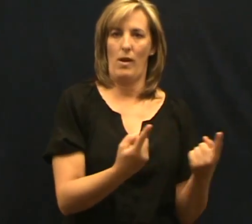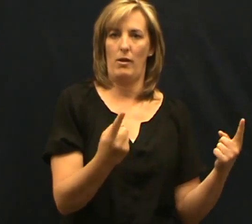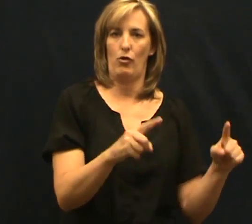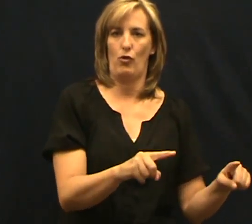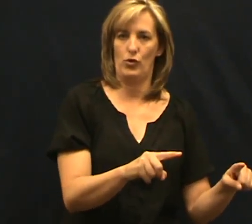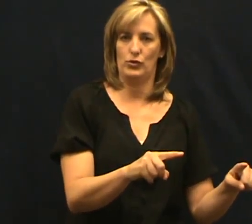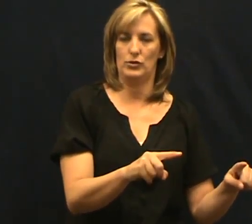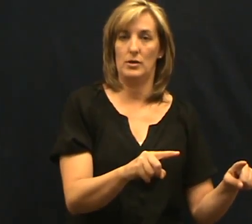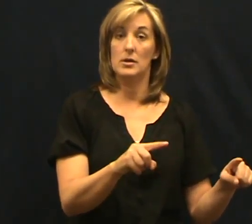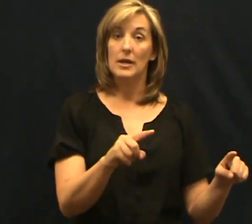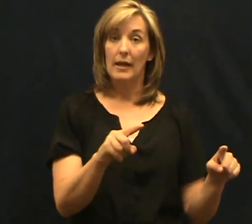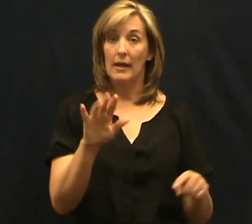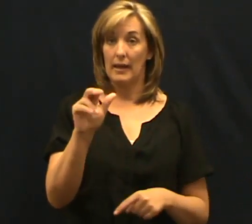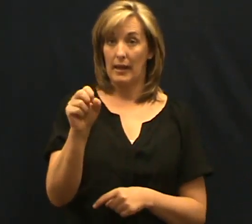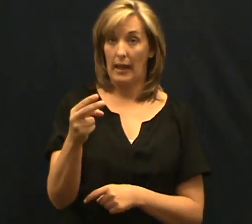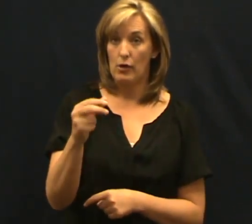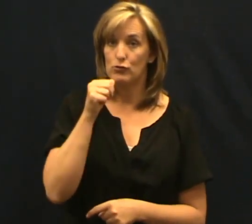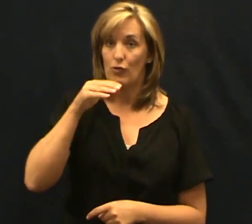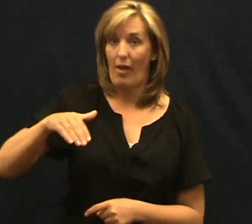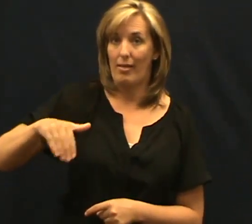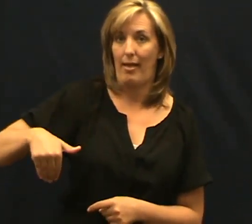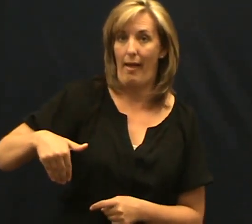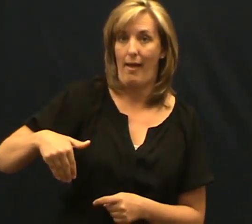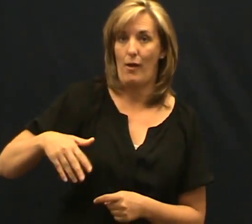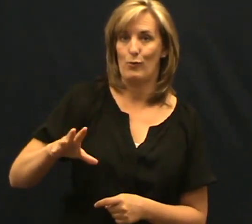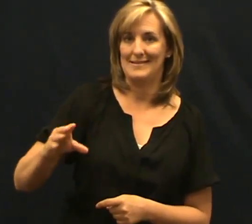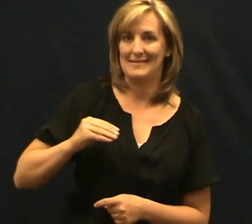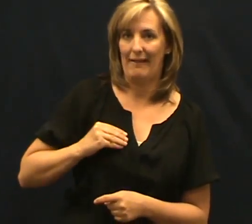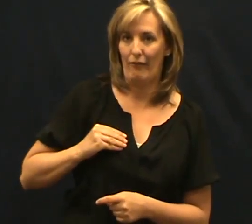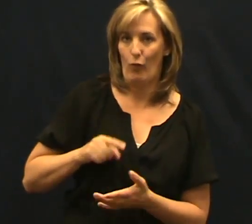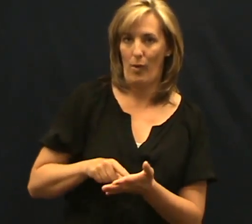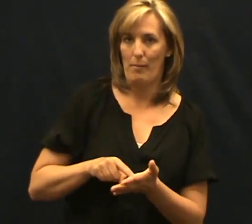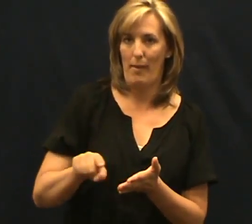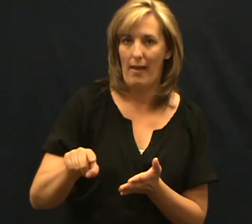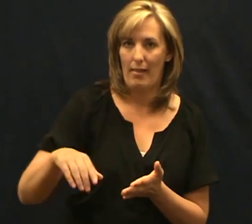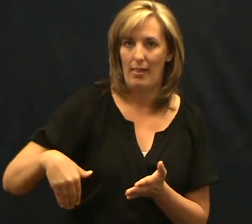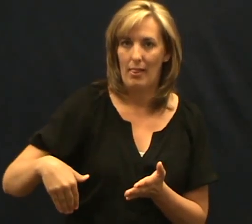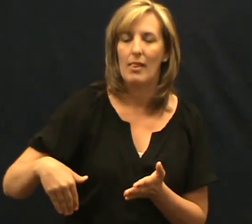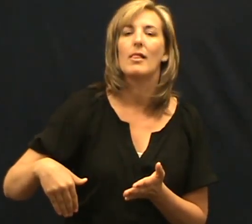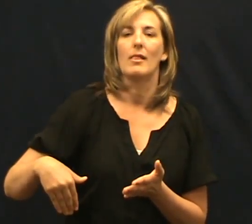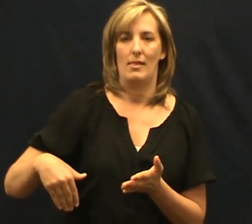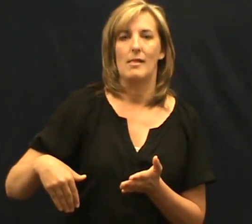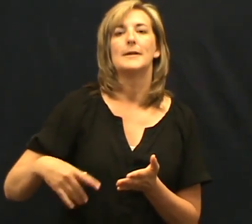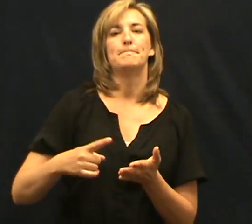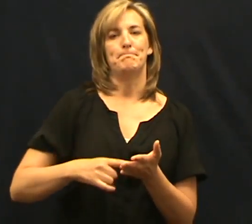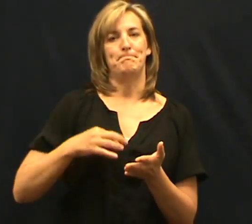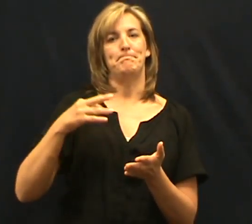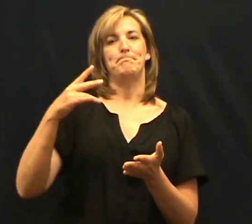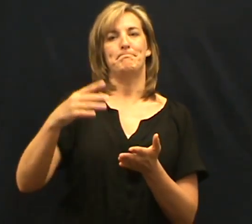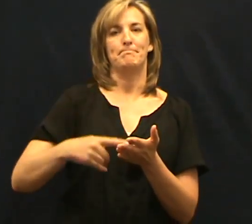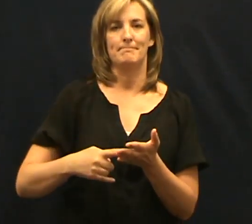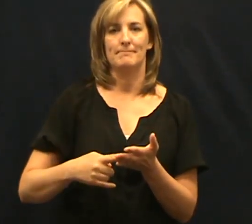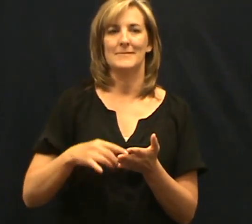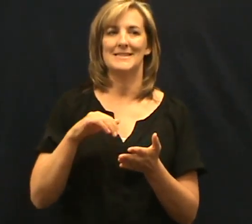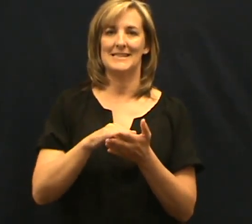hasn't been either received or paid yet, sometimes those transactions won't make their way into our accounting records.